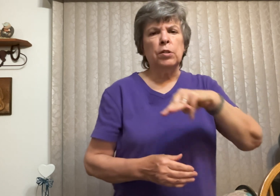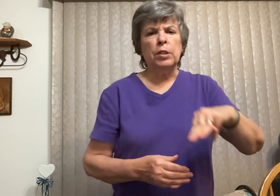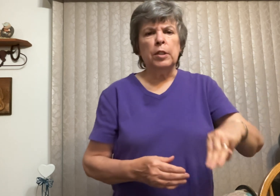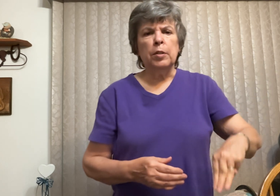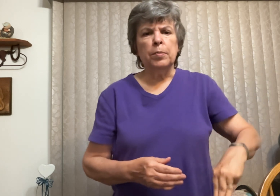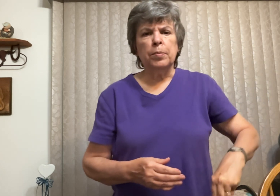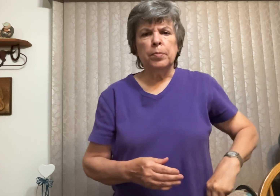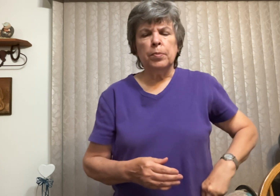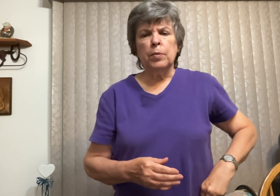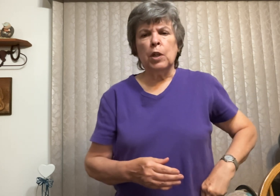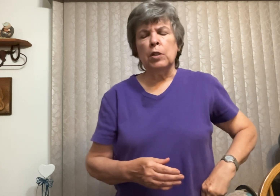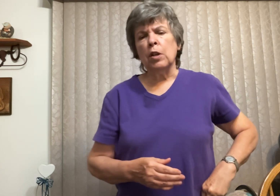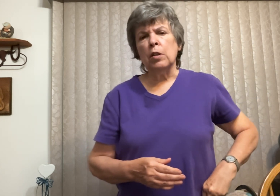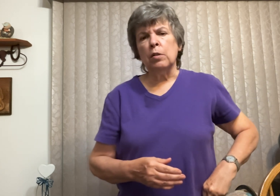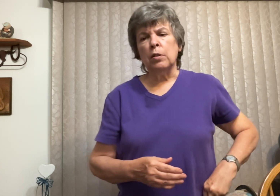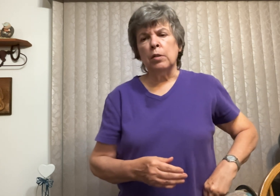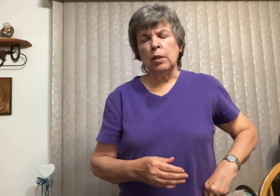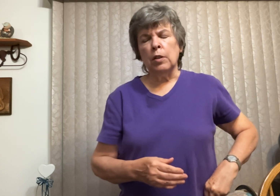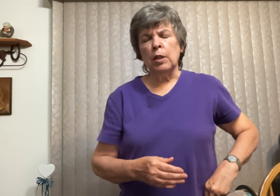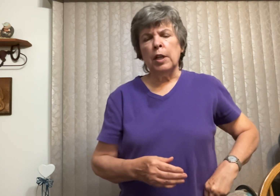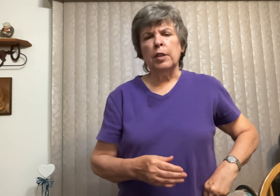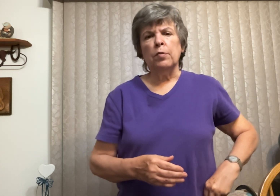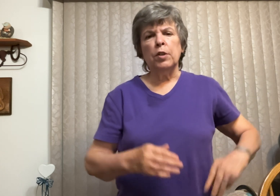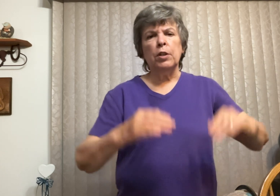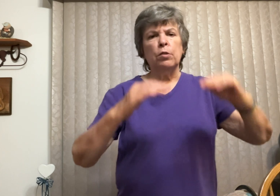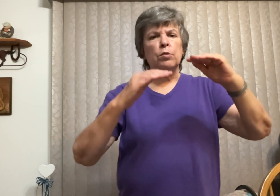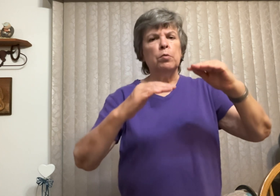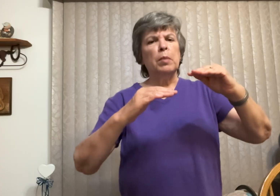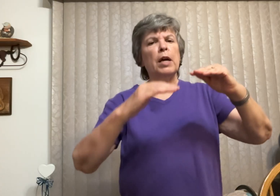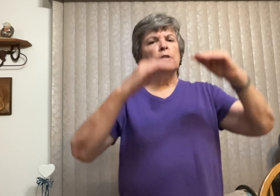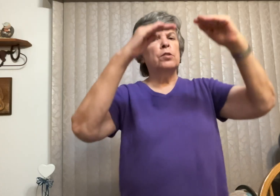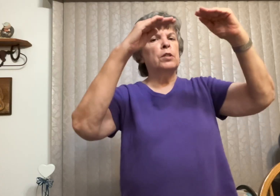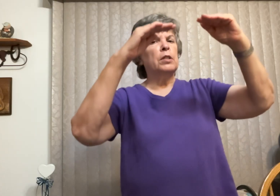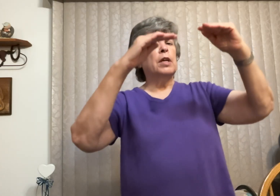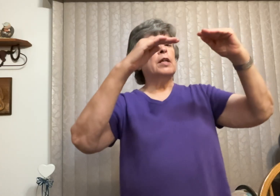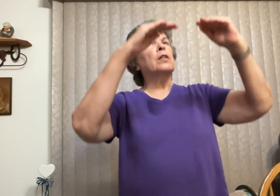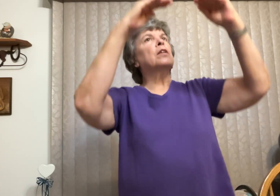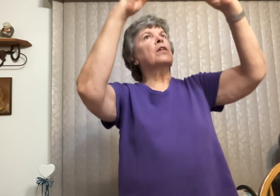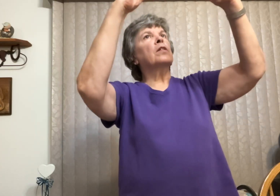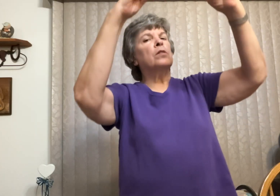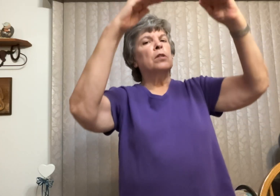majesty. And I saw the lady in the video do majesty like this,